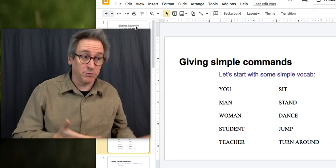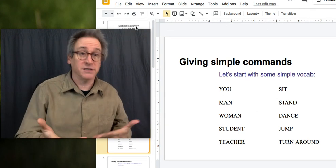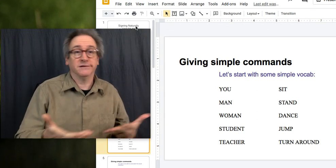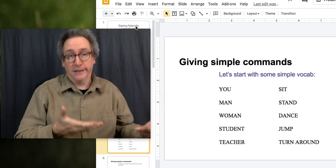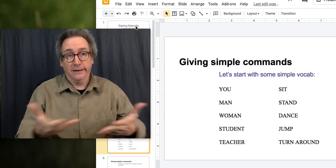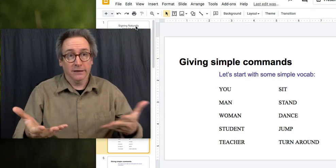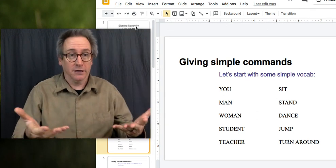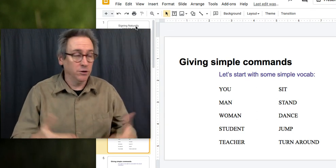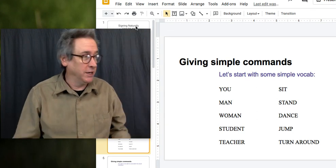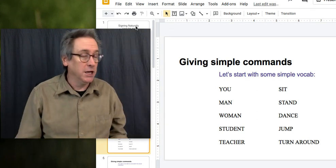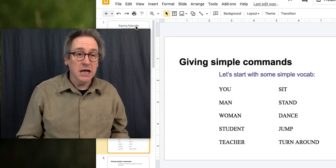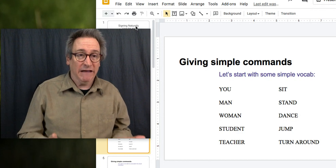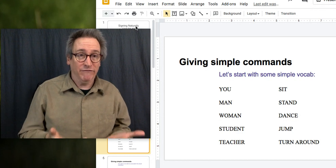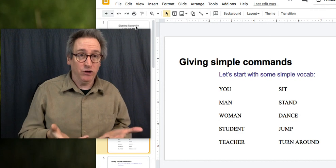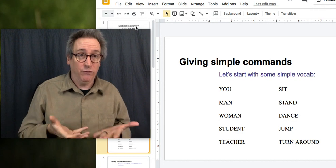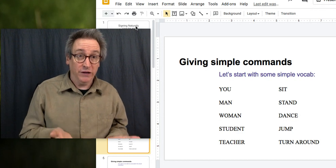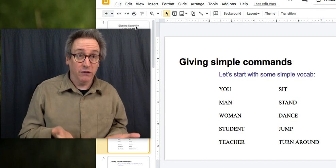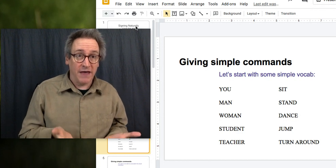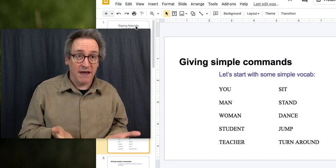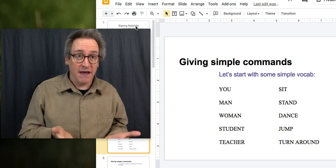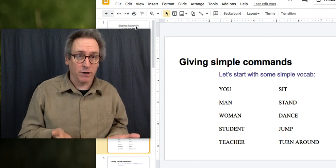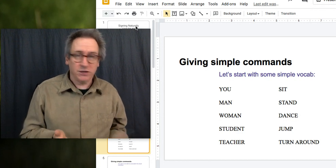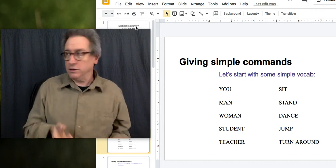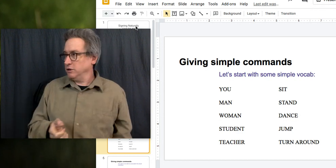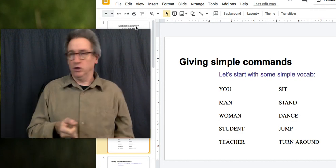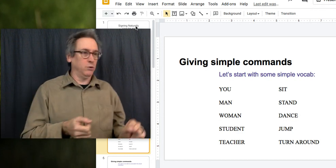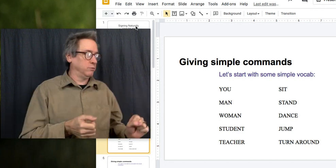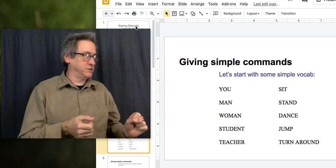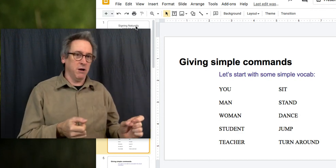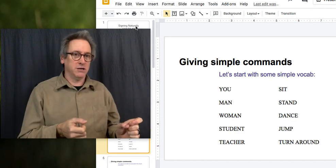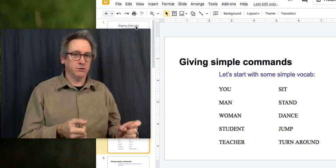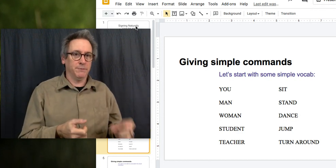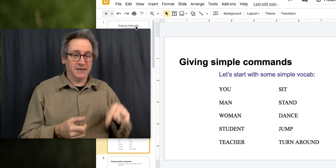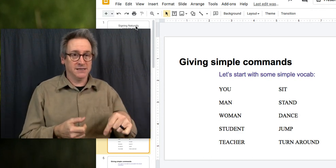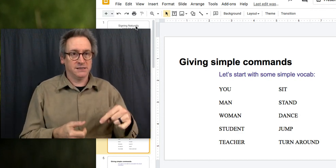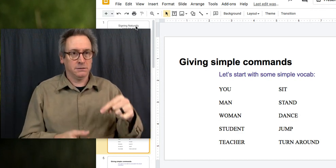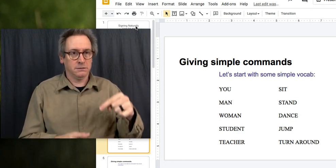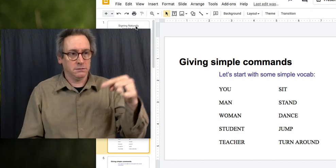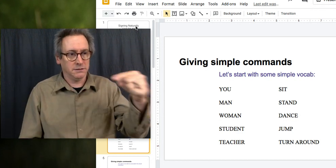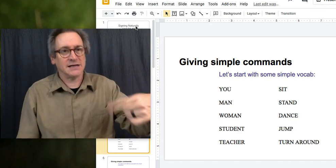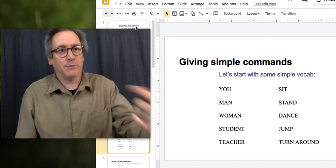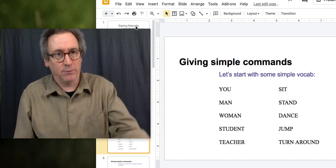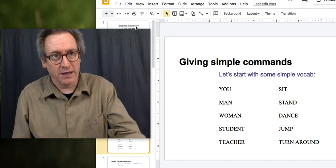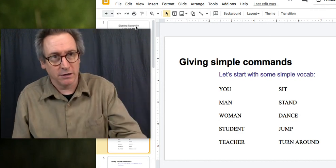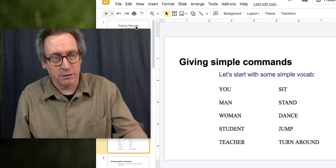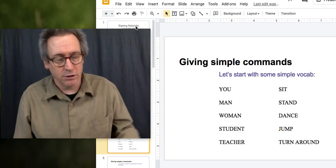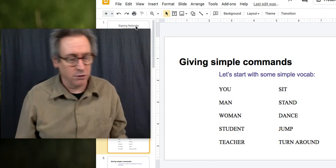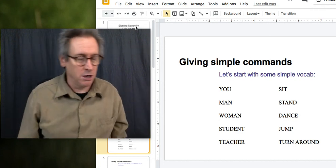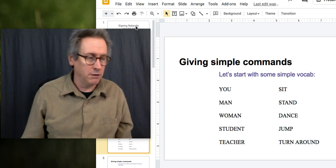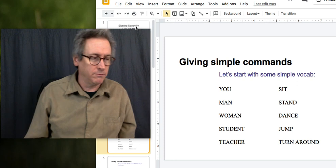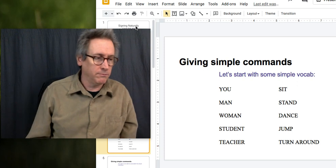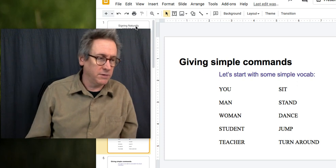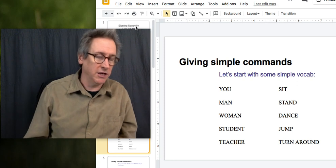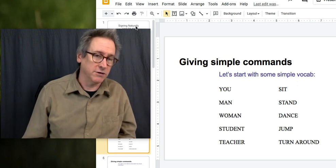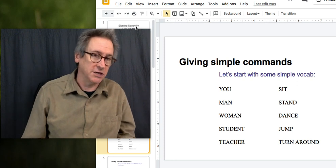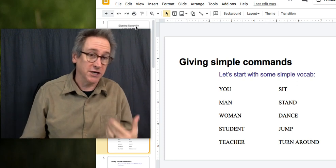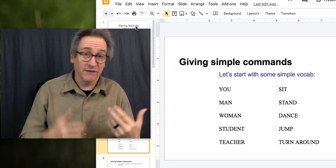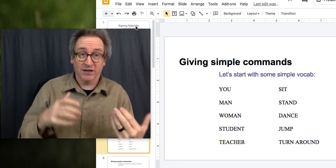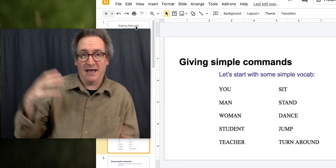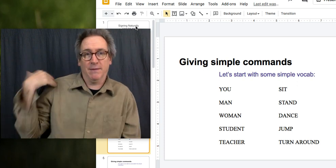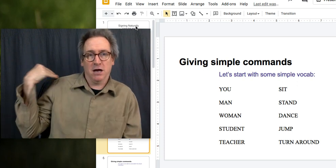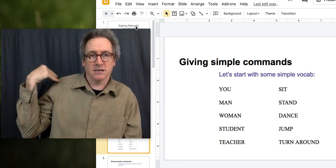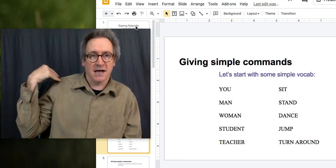as a person in the community, if you feel that vibration, you will respond to it because that's how people get your